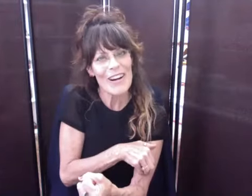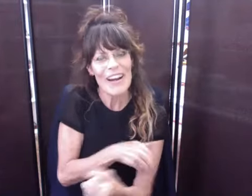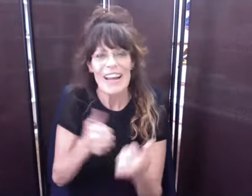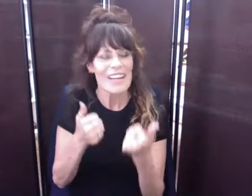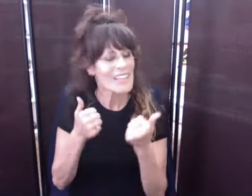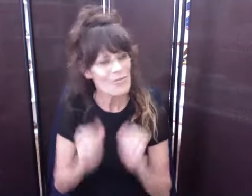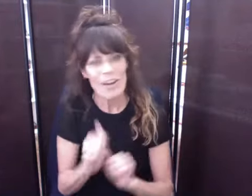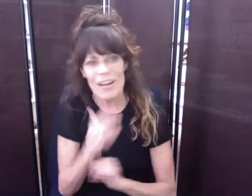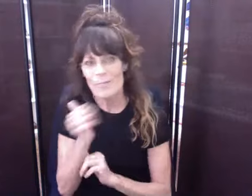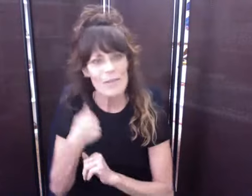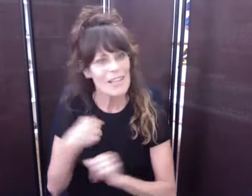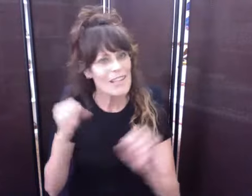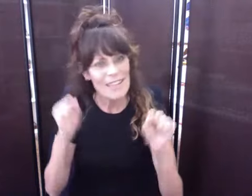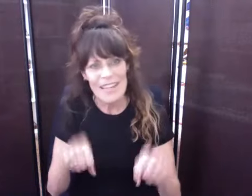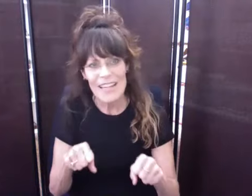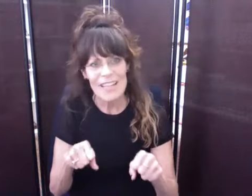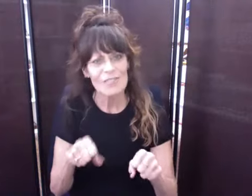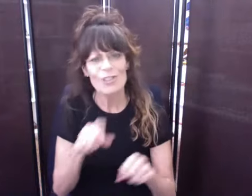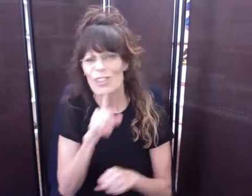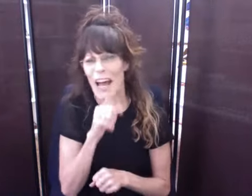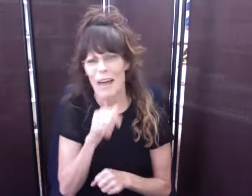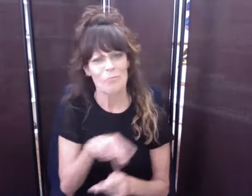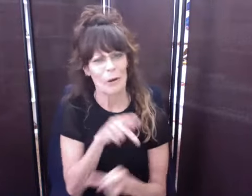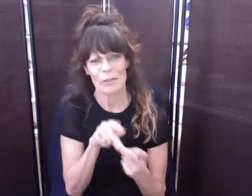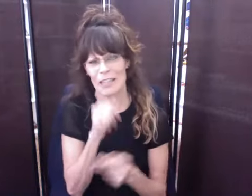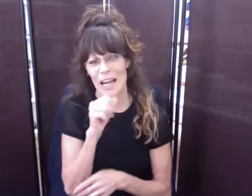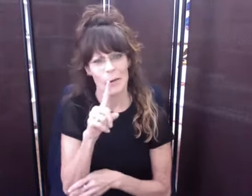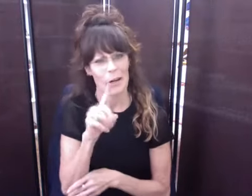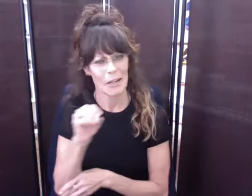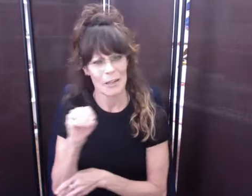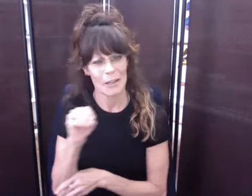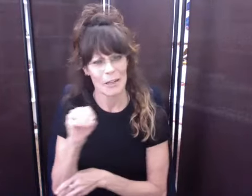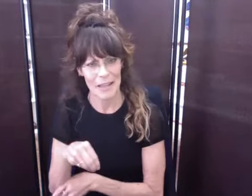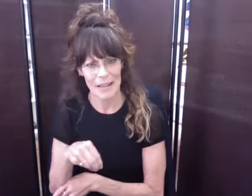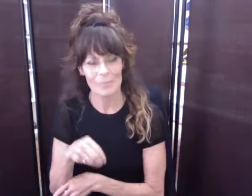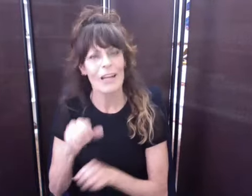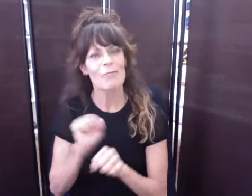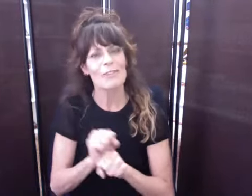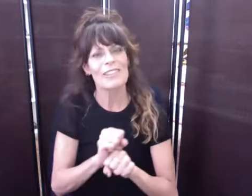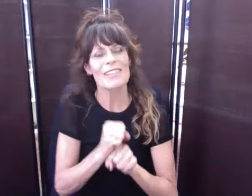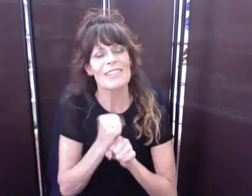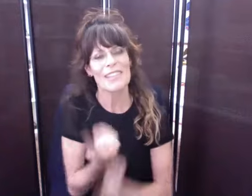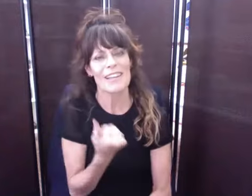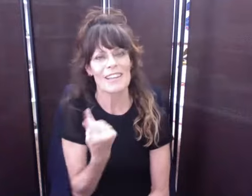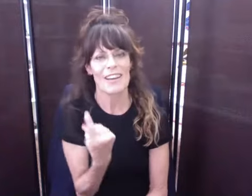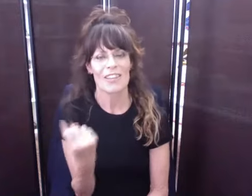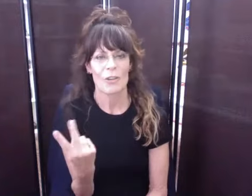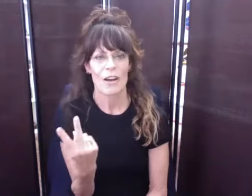as imperfectly as I can, but as best I can, steps 10, 11, and 12. And when my batteries are charged and God can work through